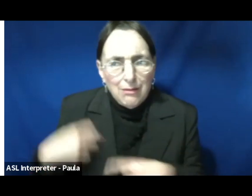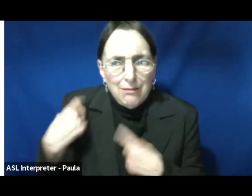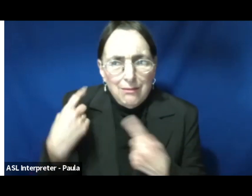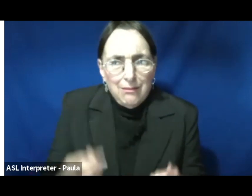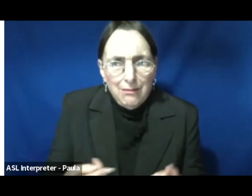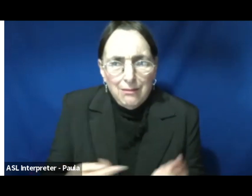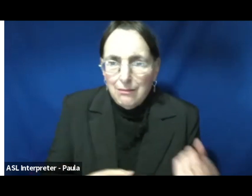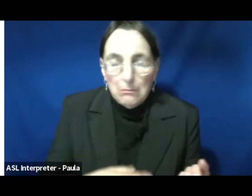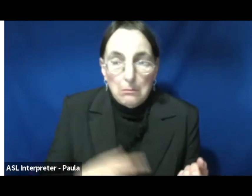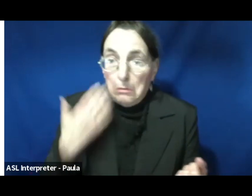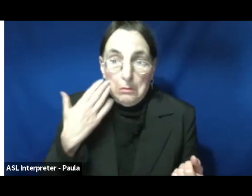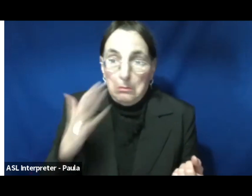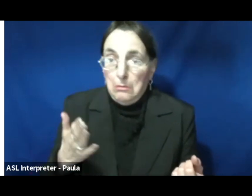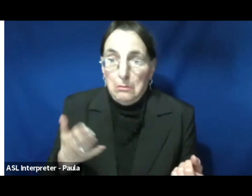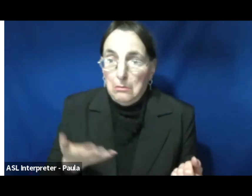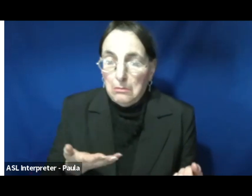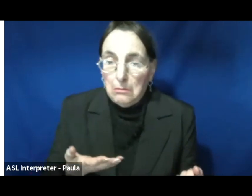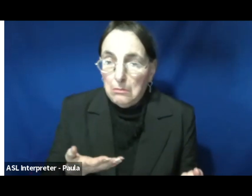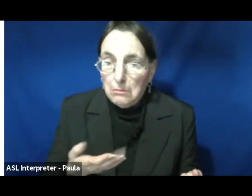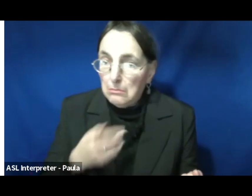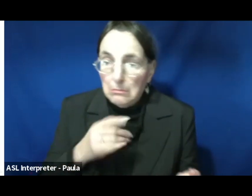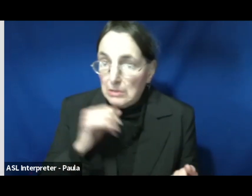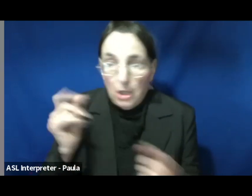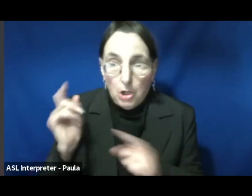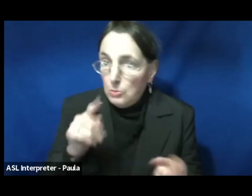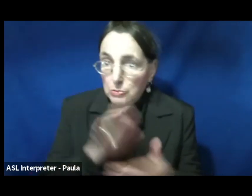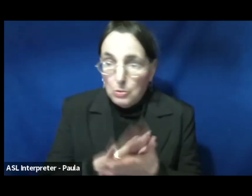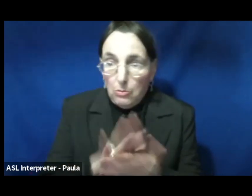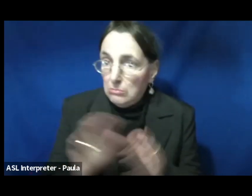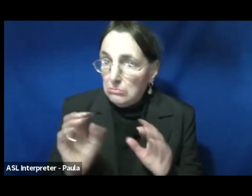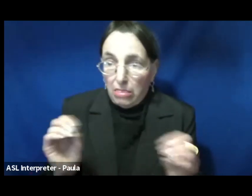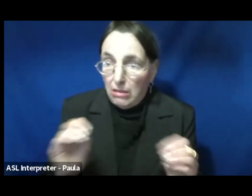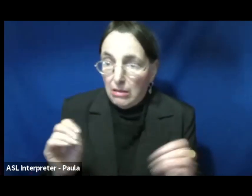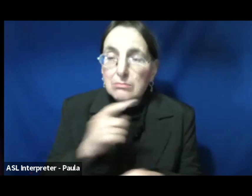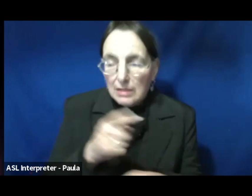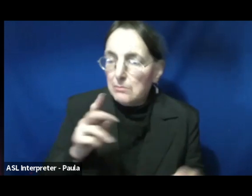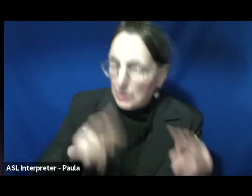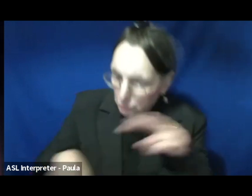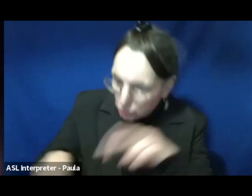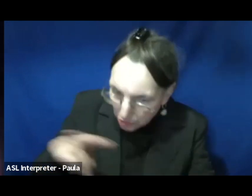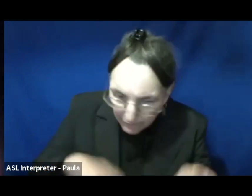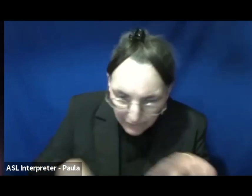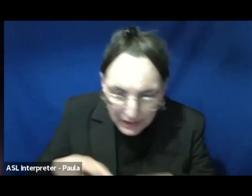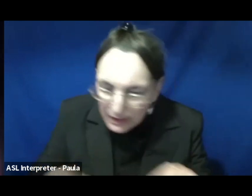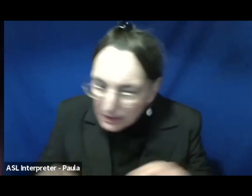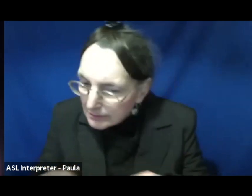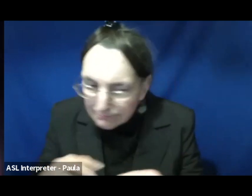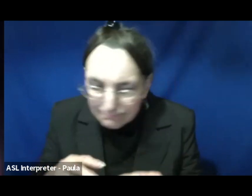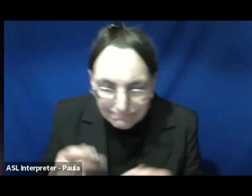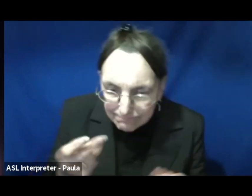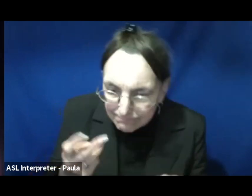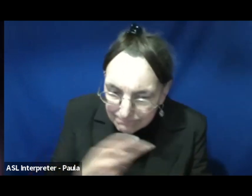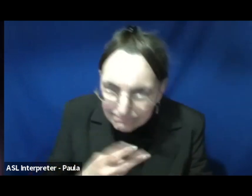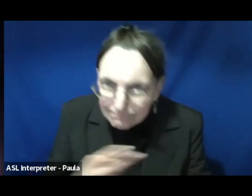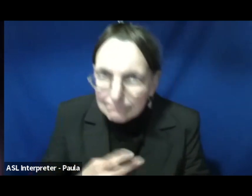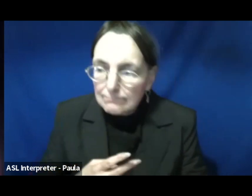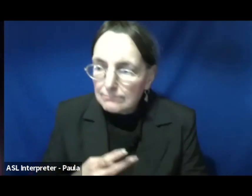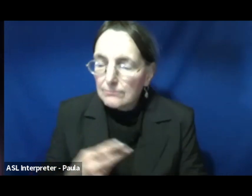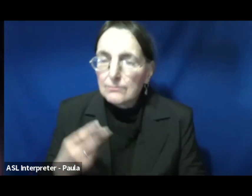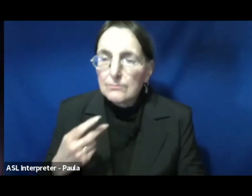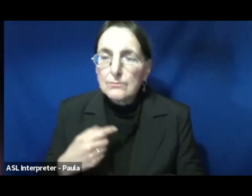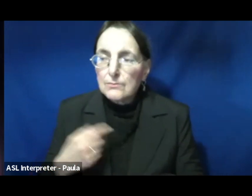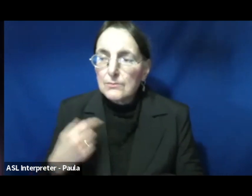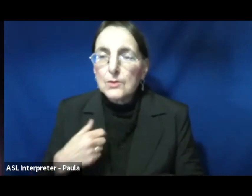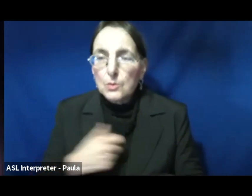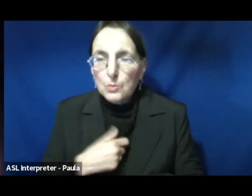We don't know. They've been doing observations, and they've tested this out over decades. We give them industrial lime, which may